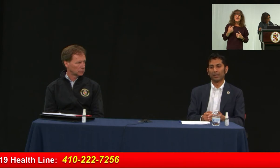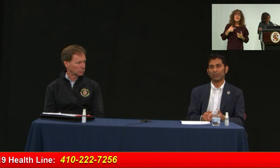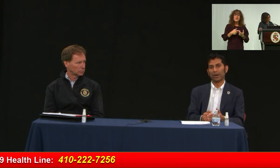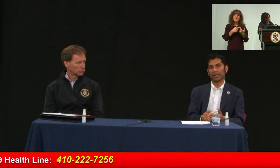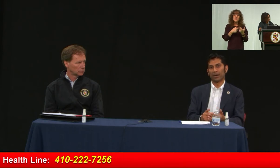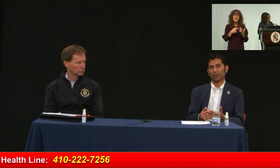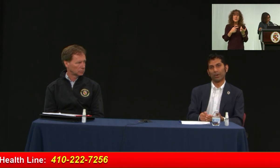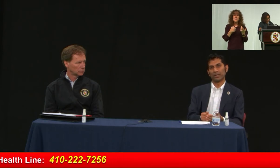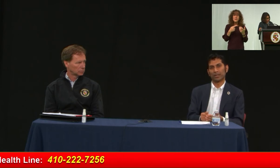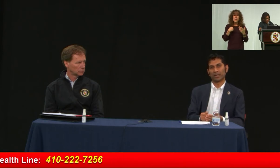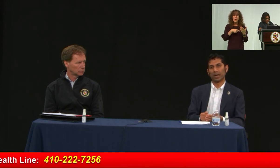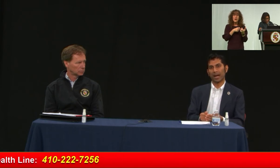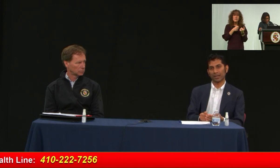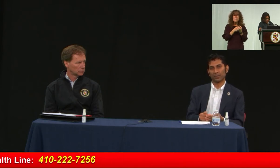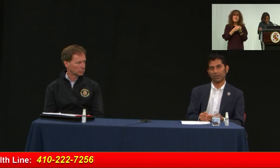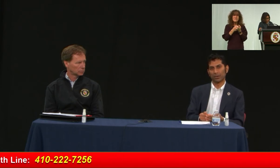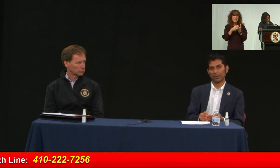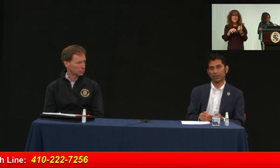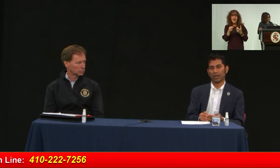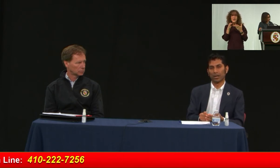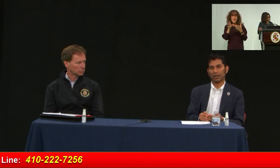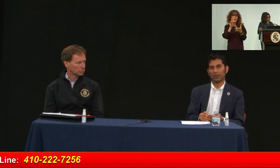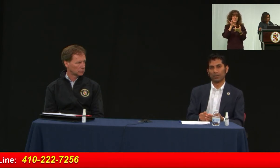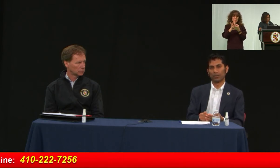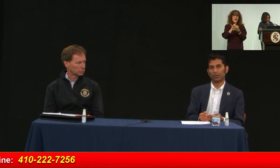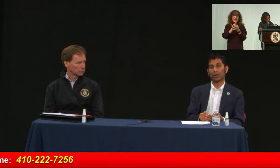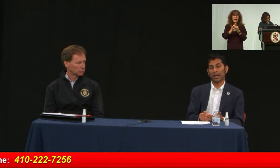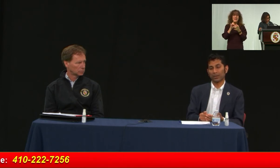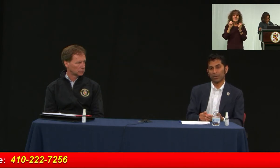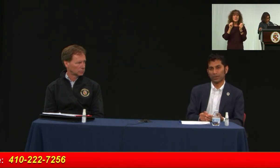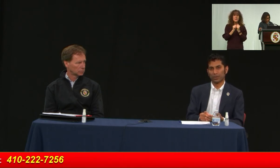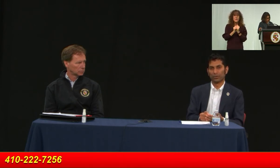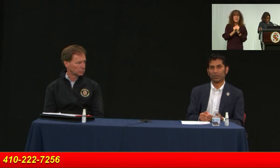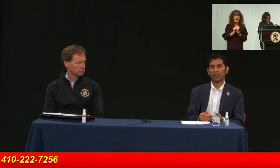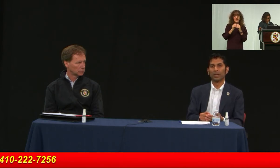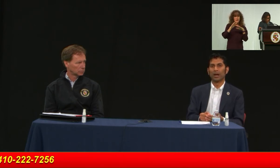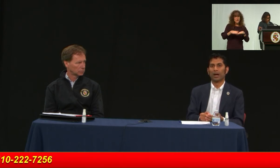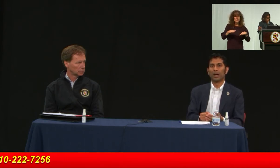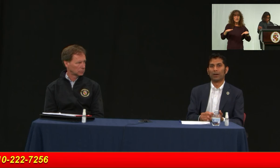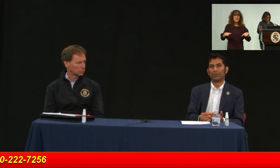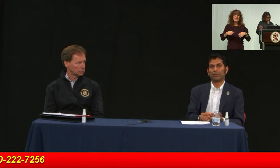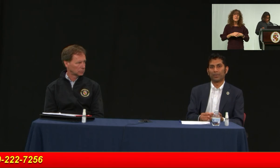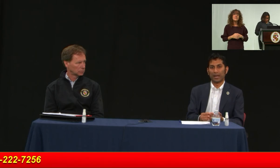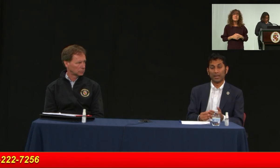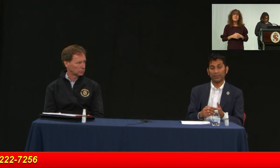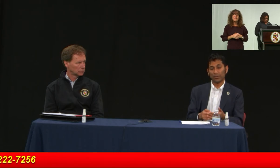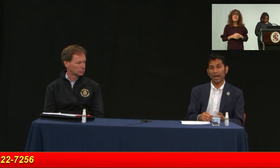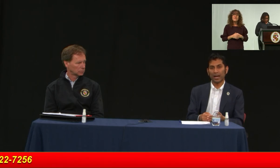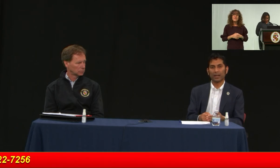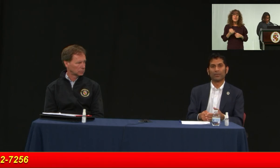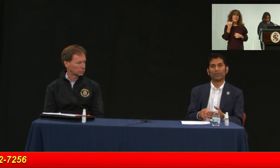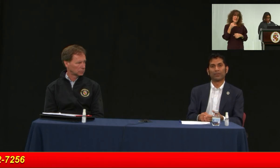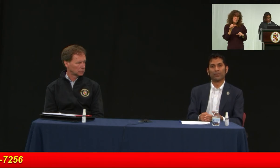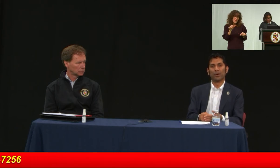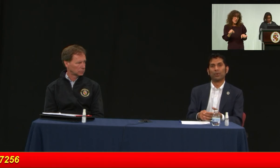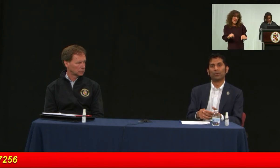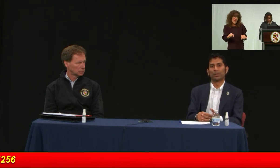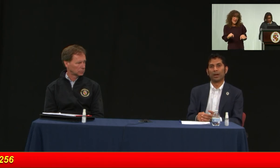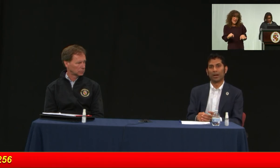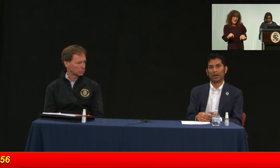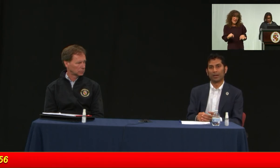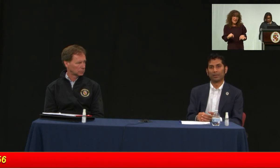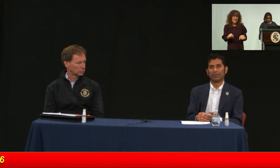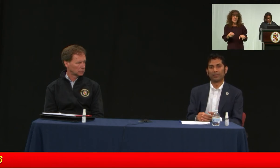that find other ways to connect with children If you can, obviously